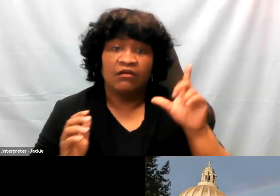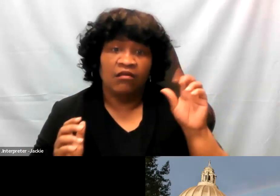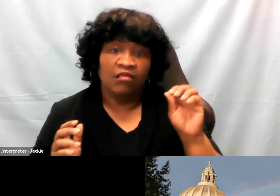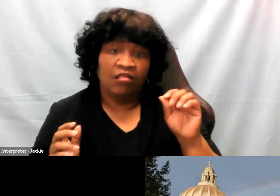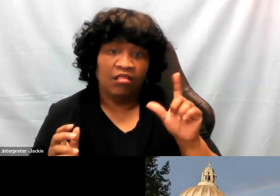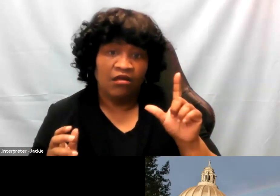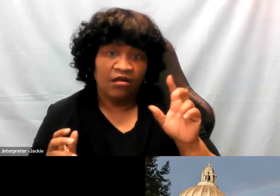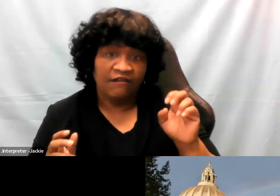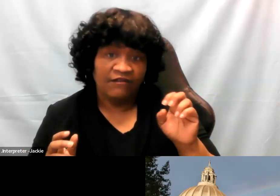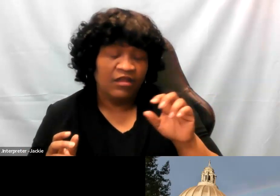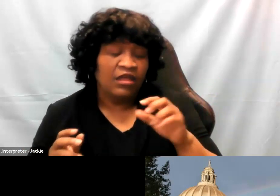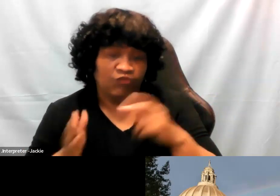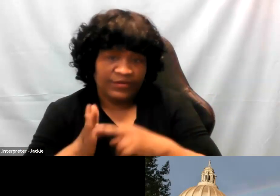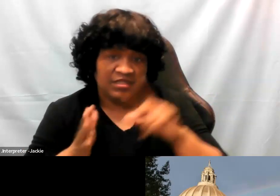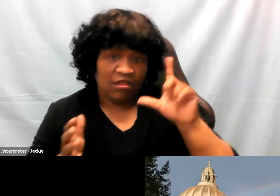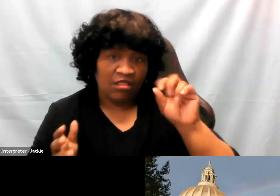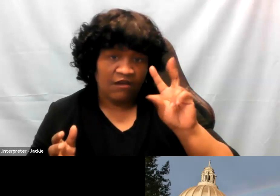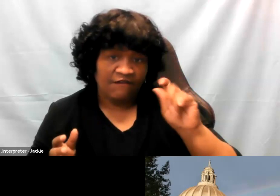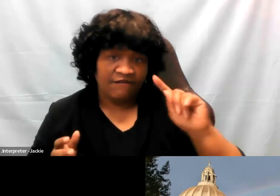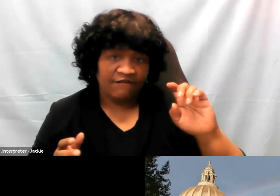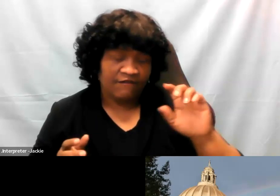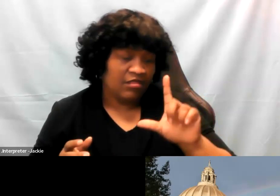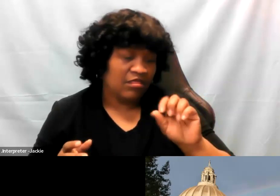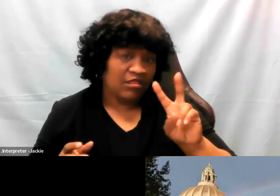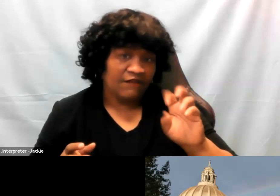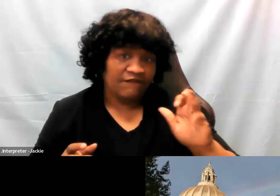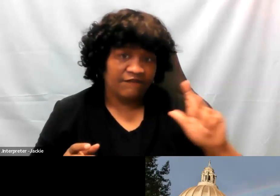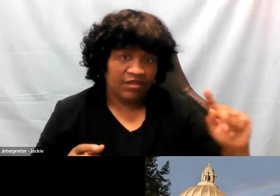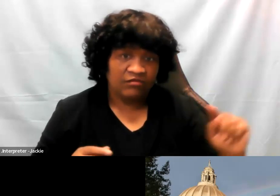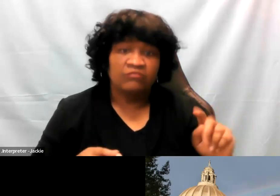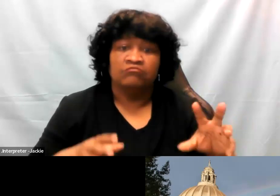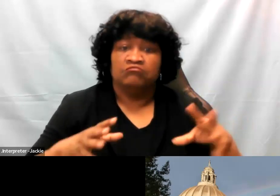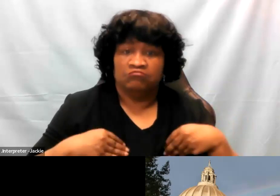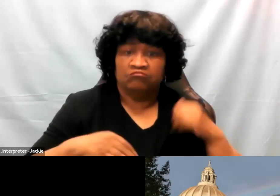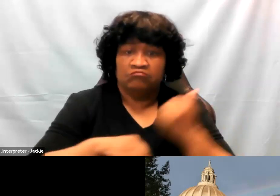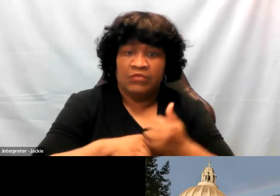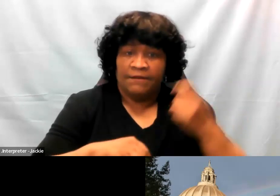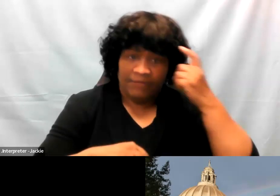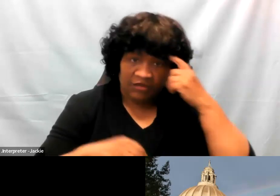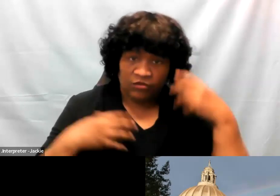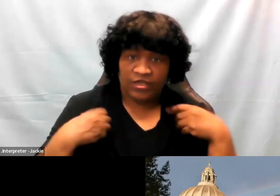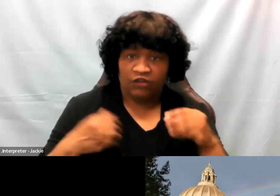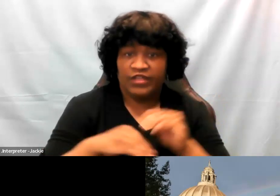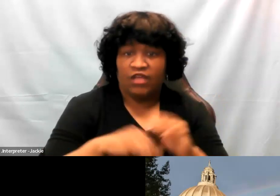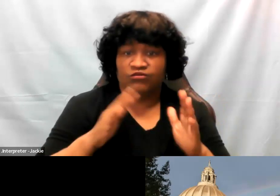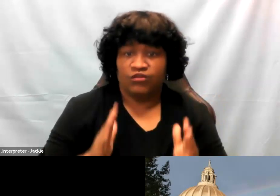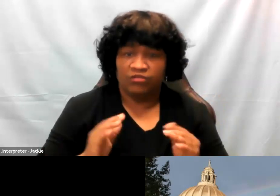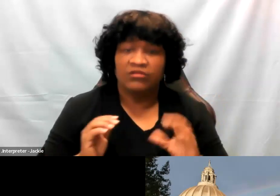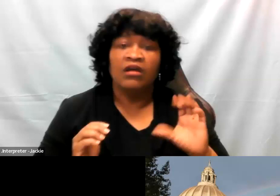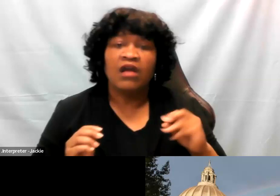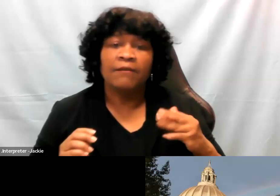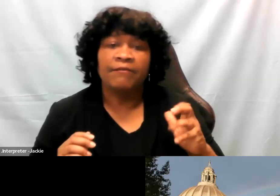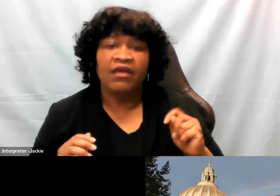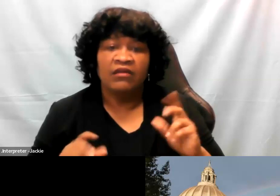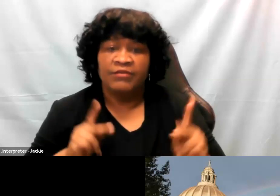a bill about adopting the Mental Health Counselor Compact. And these are the national compacts so that people can